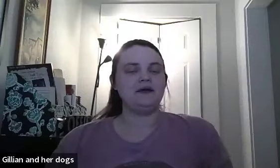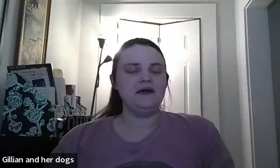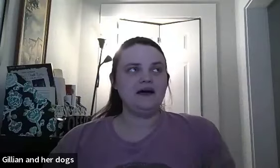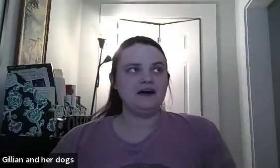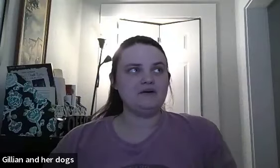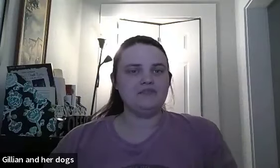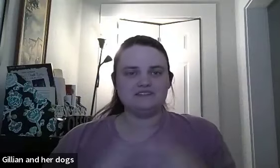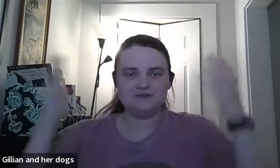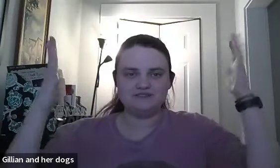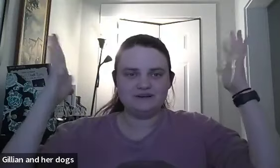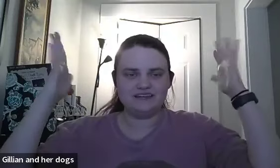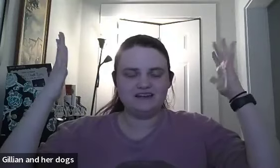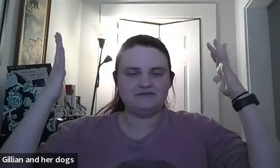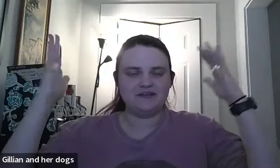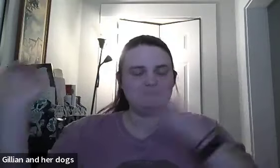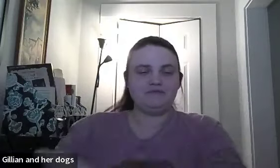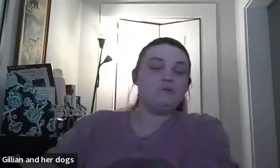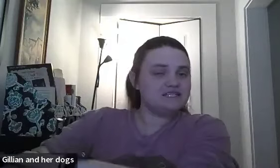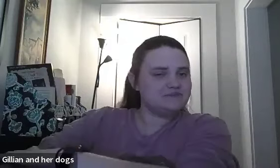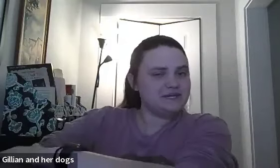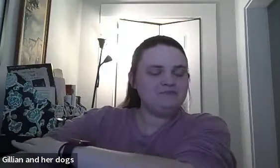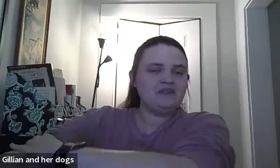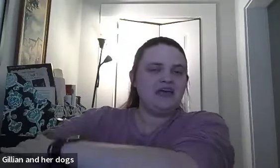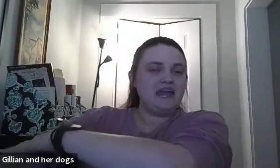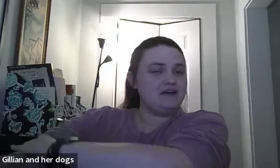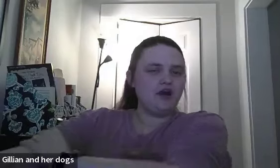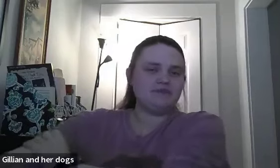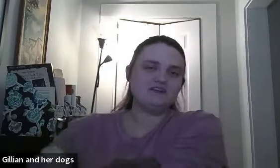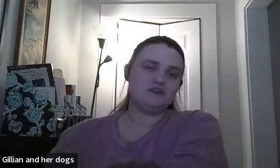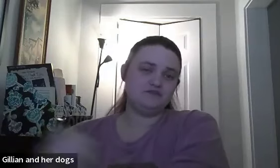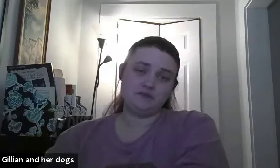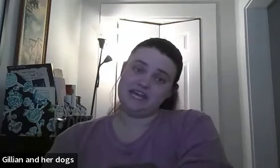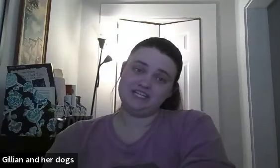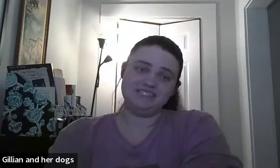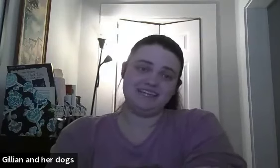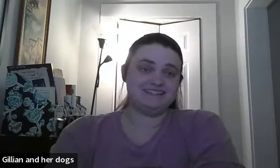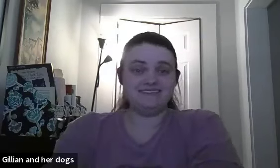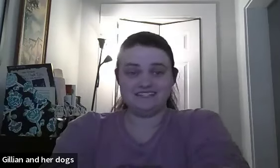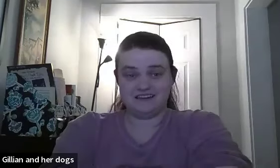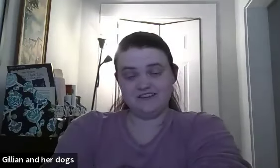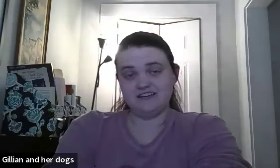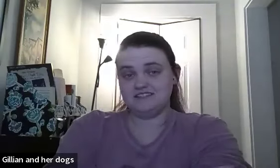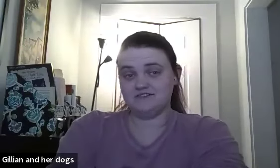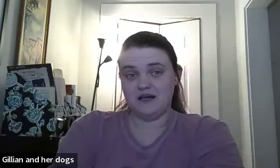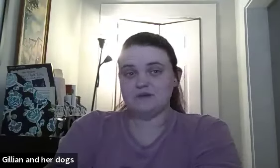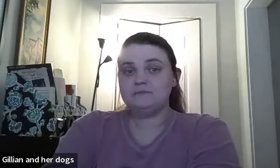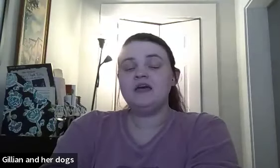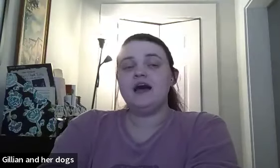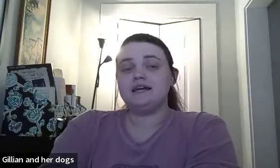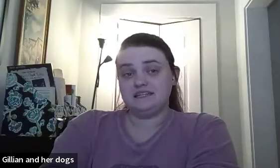thing. This one is always kind of a fun one to me. And I've caught myself on a few occasions accidentally signing that instead of clapping. I did